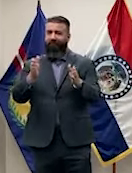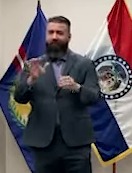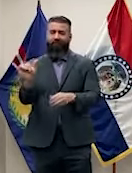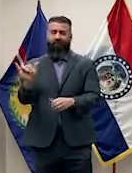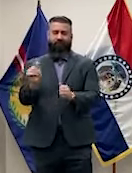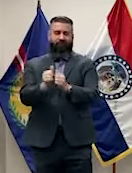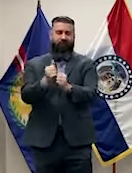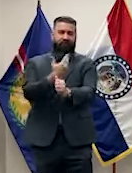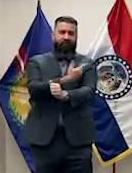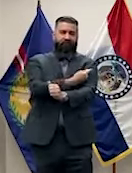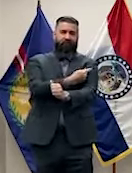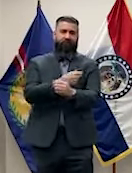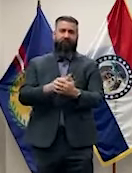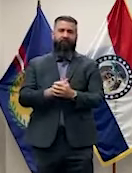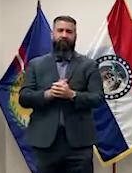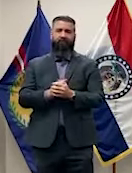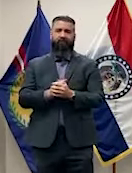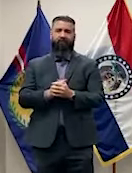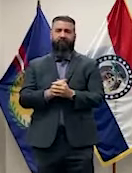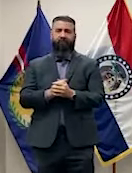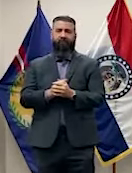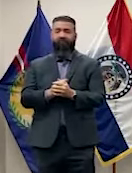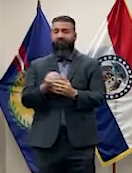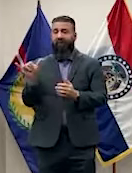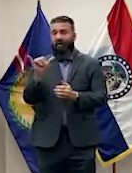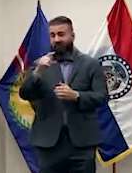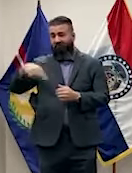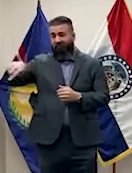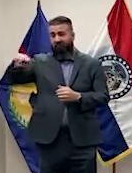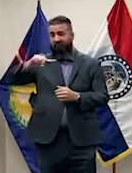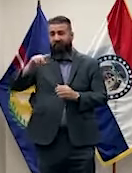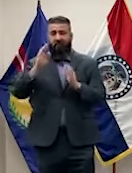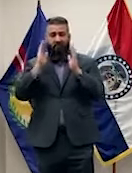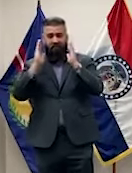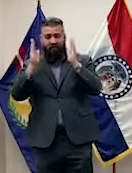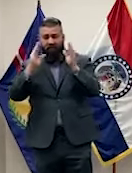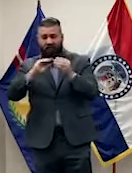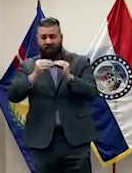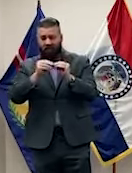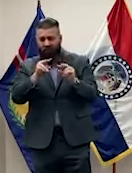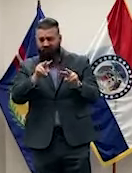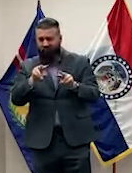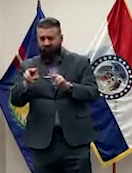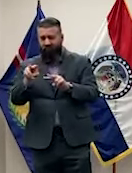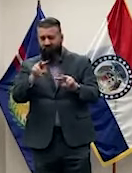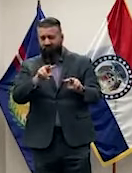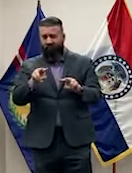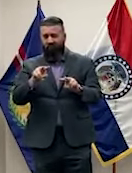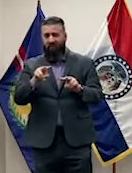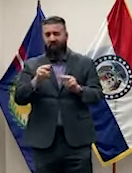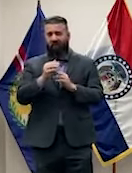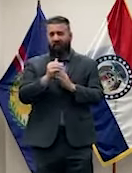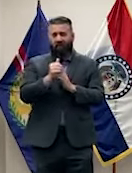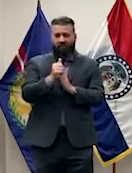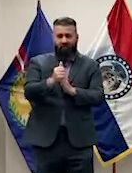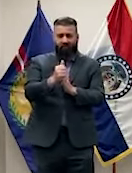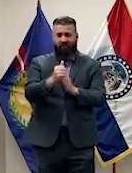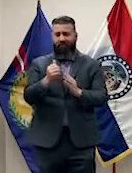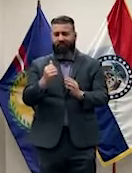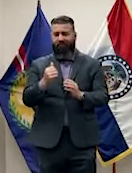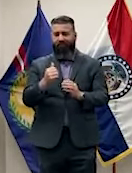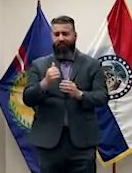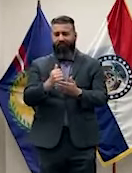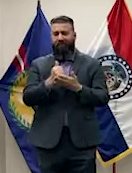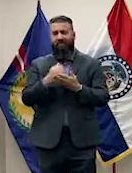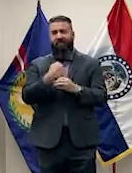Like many of you, I pay close attention to the data that's used to identify trends and guide public health experts and leaders of our hospital systems